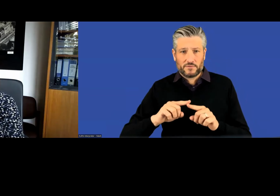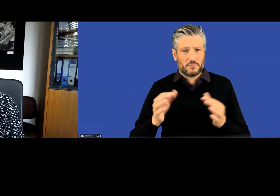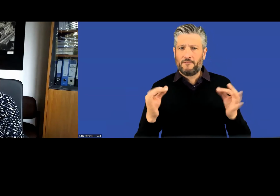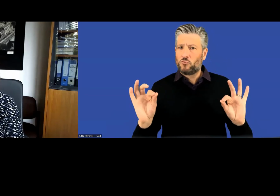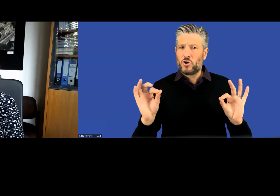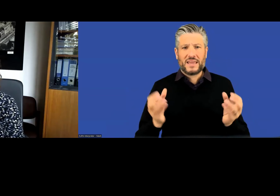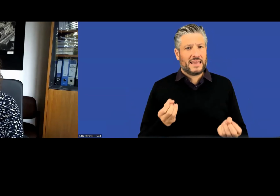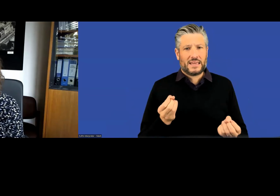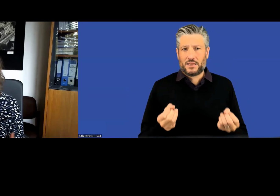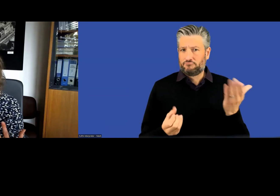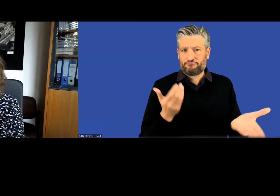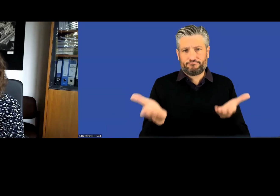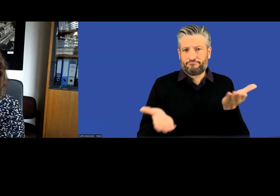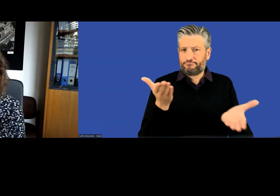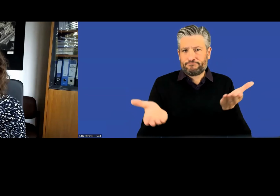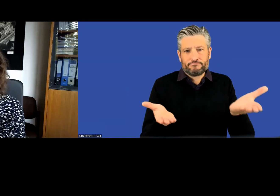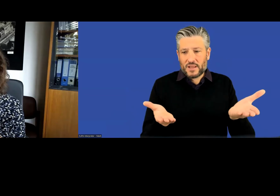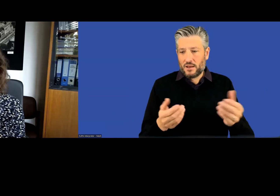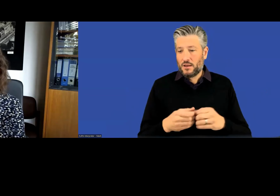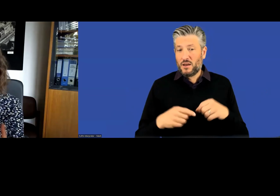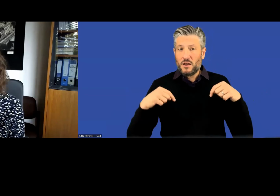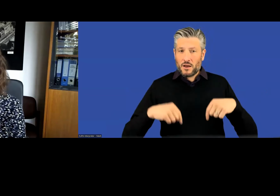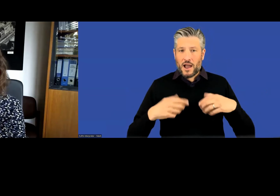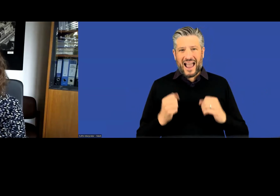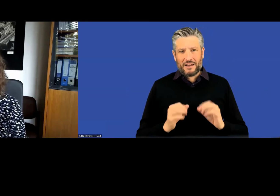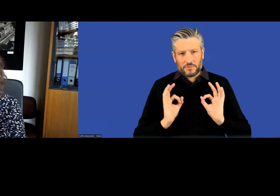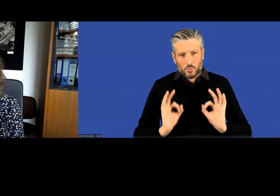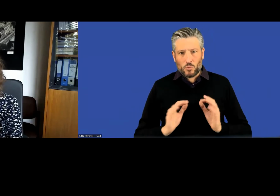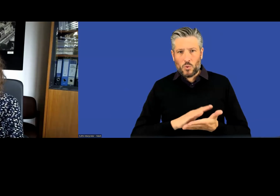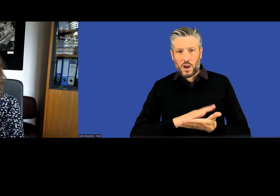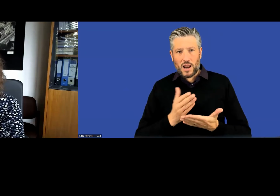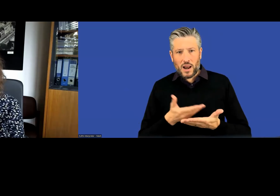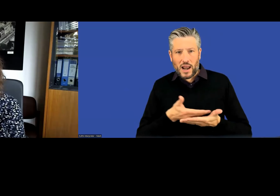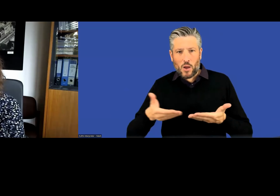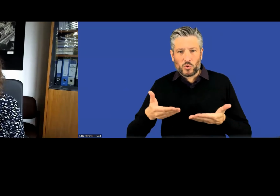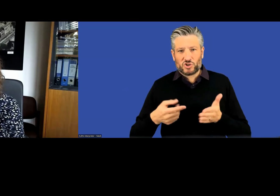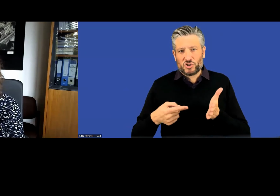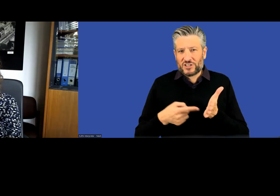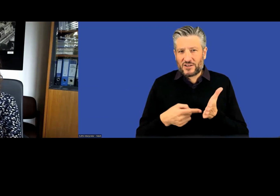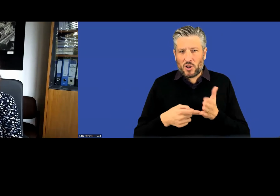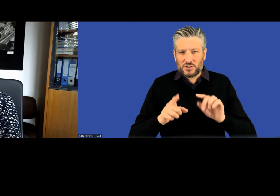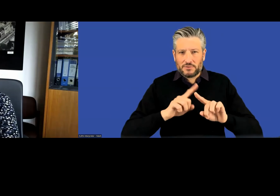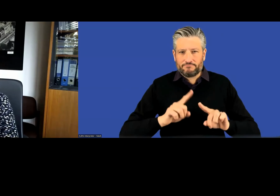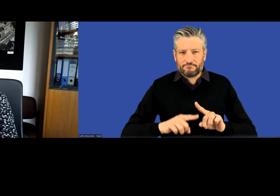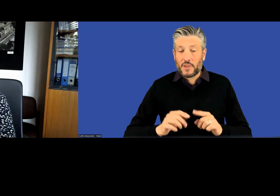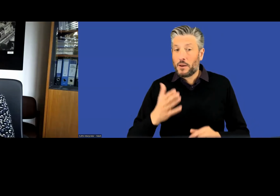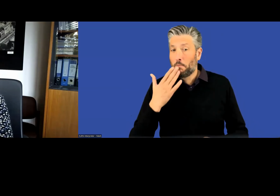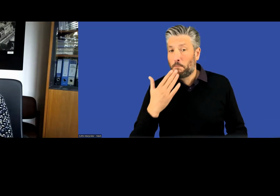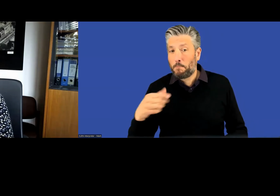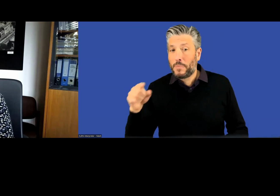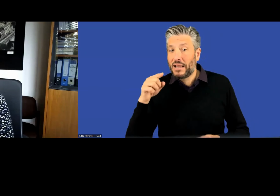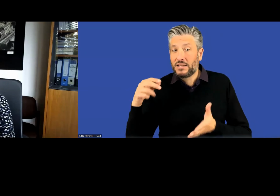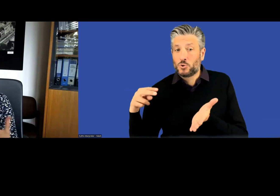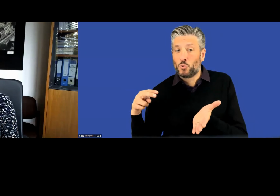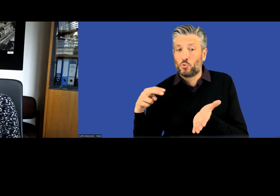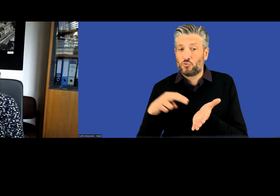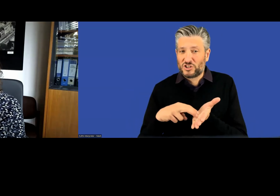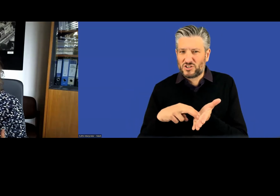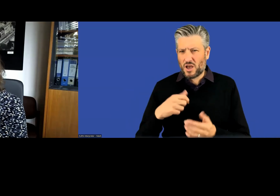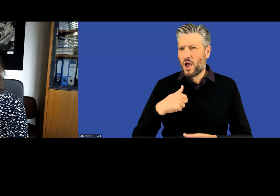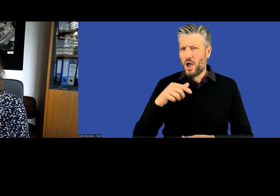of language technologies. You just need to register, and I'll put the link in the chat after I've finished speaking. And we're